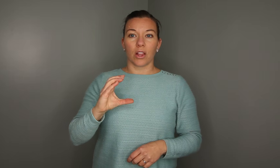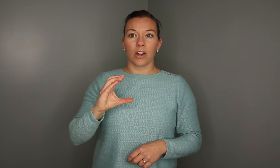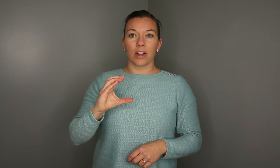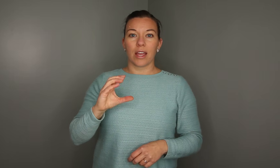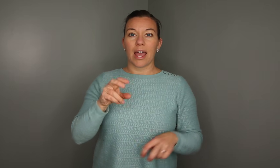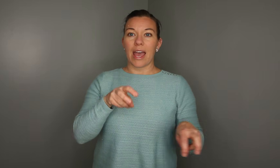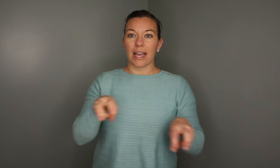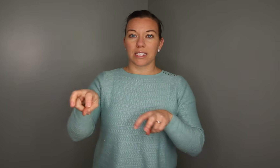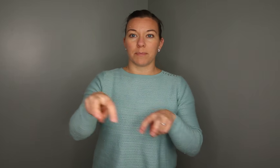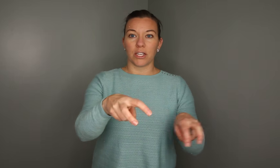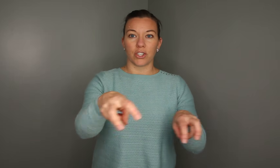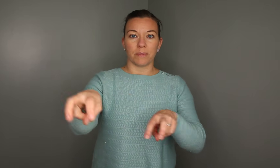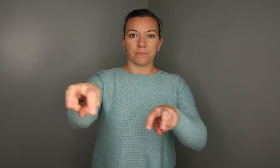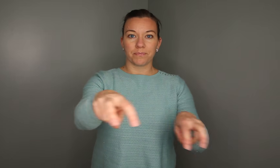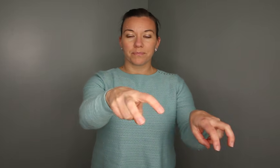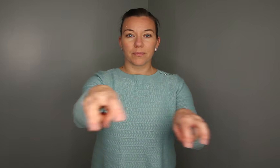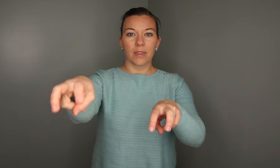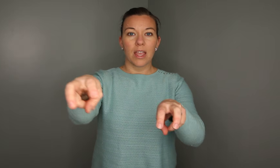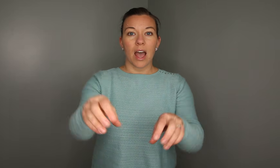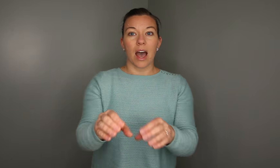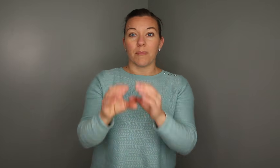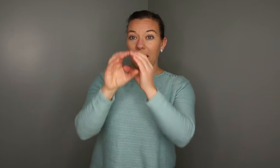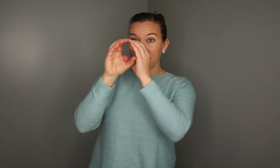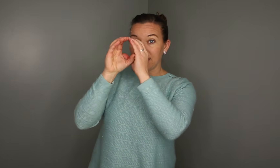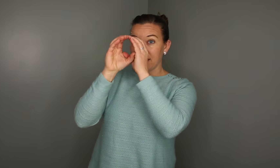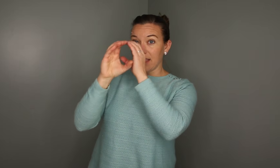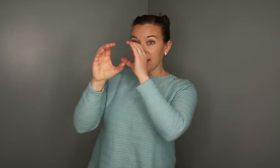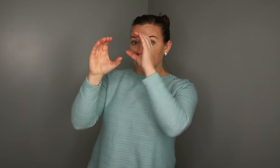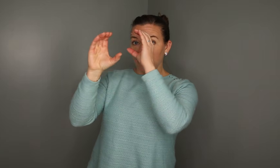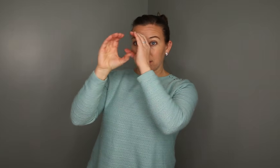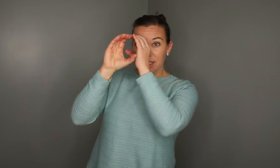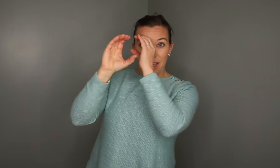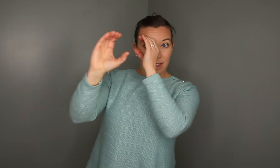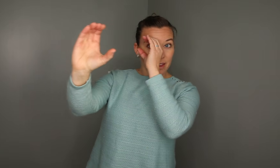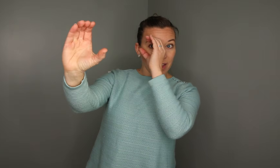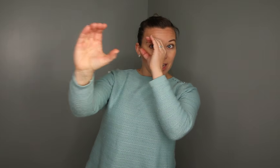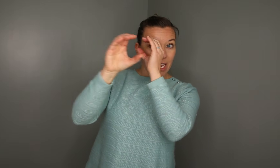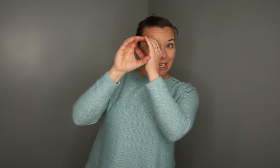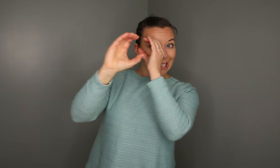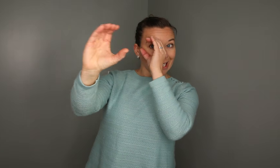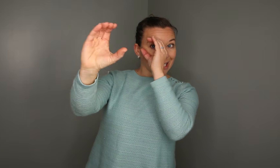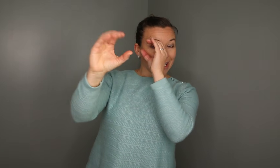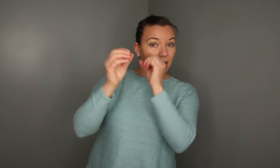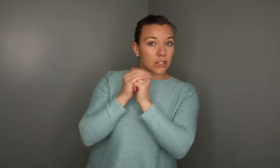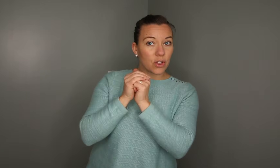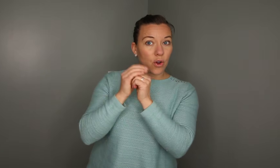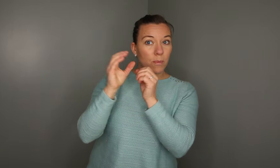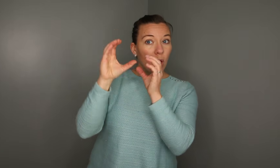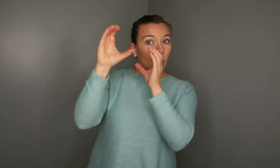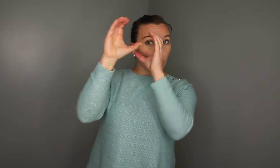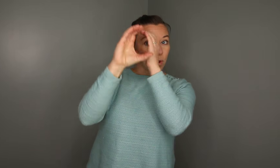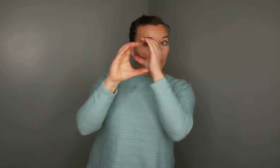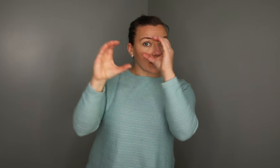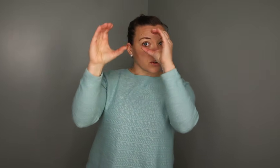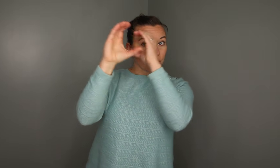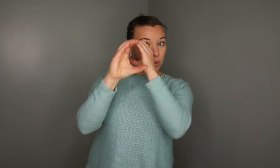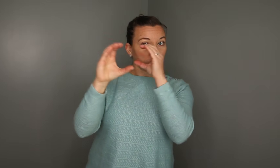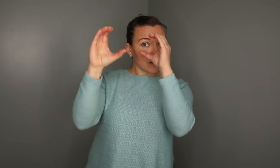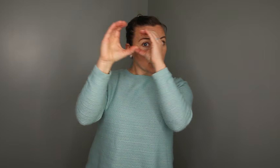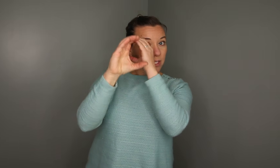Clark Expedition. I've seen this where it's like they've got a telescope or like they're searching for